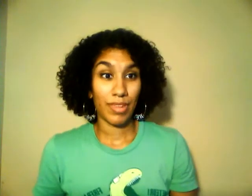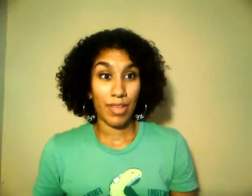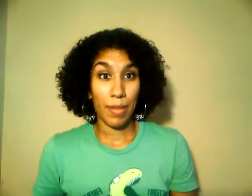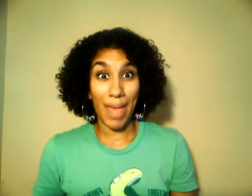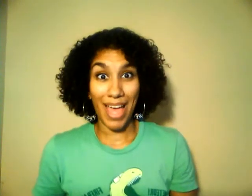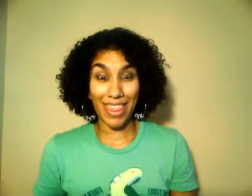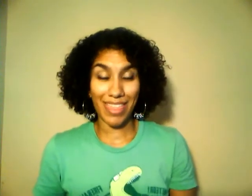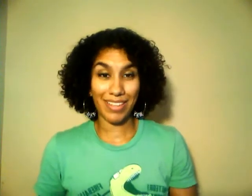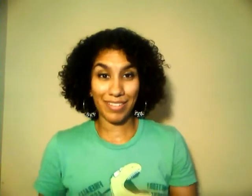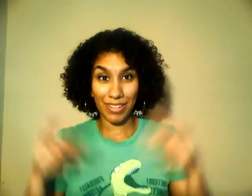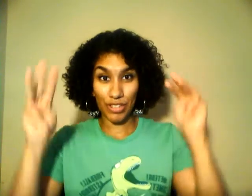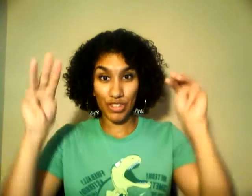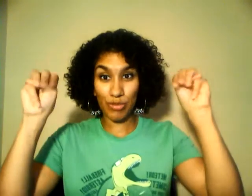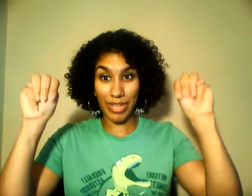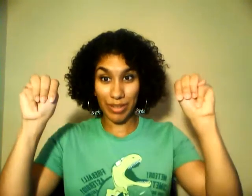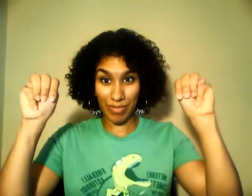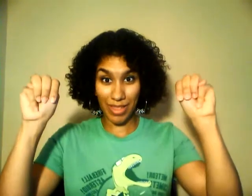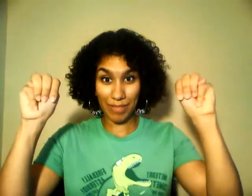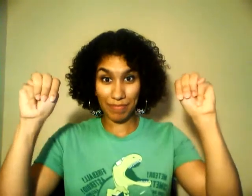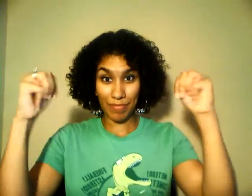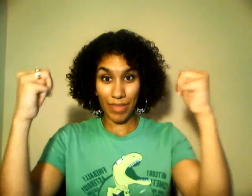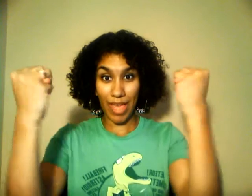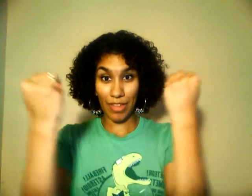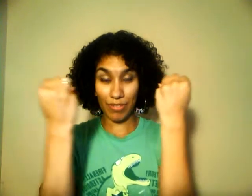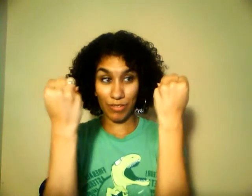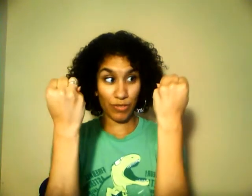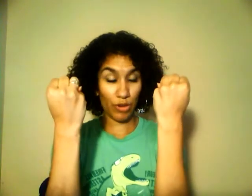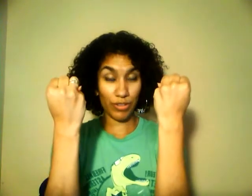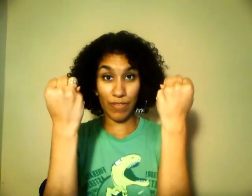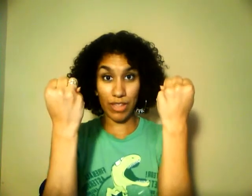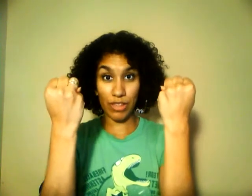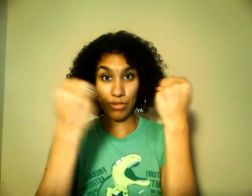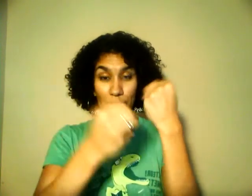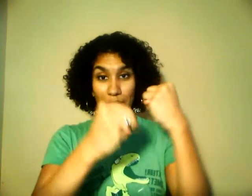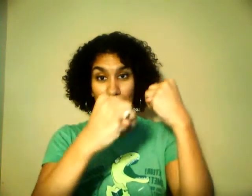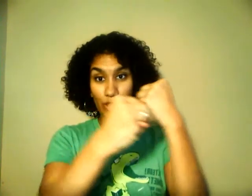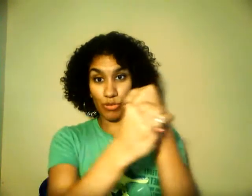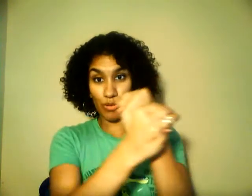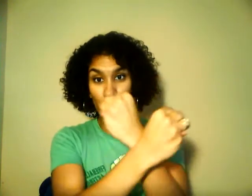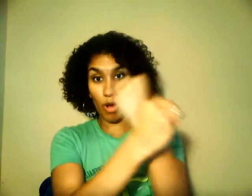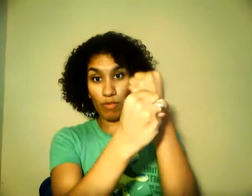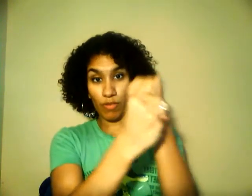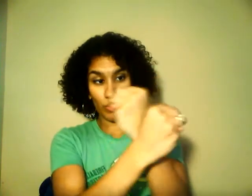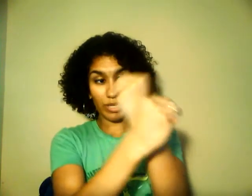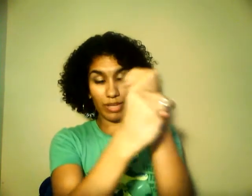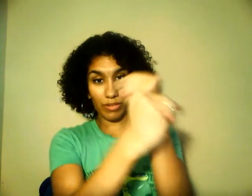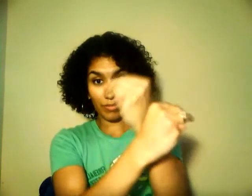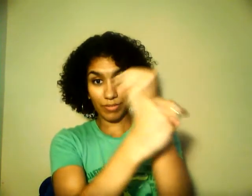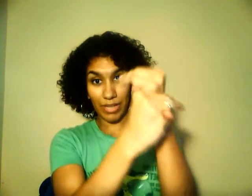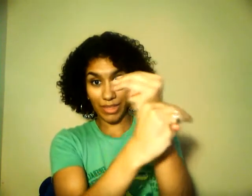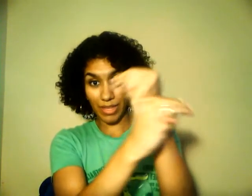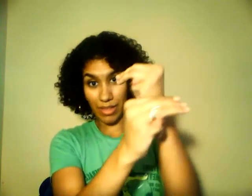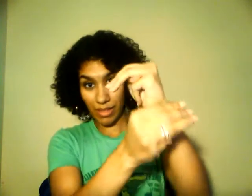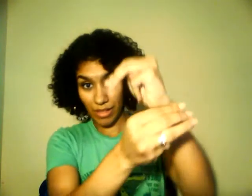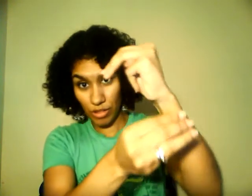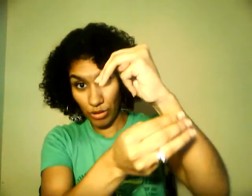Math. Two M's. And they turn to face you and you do them off of one another. Like this. So your